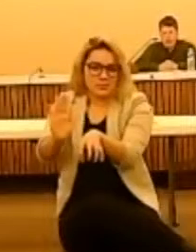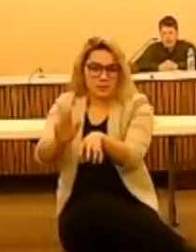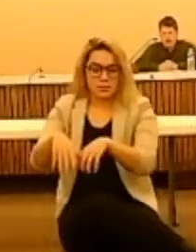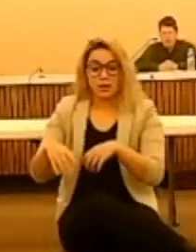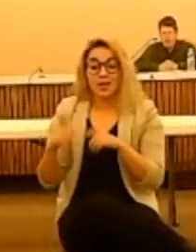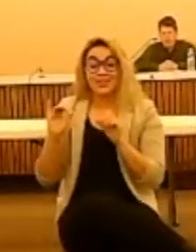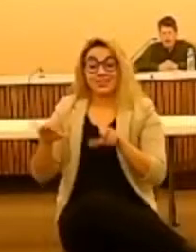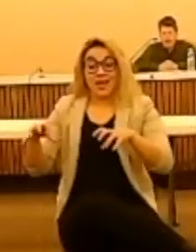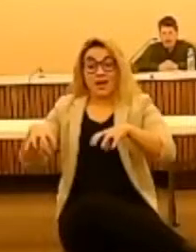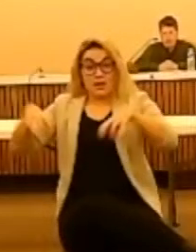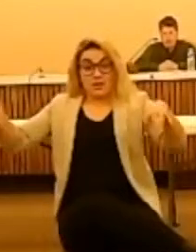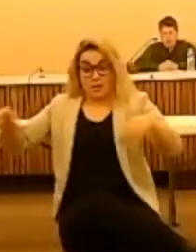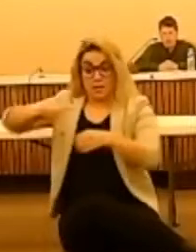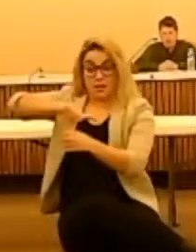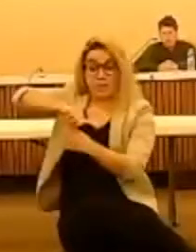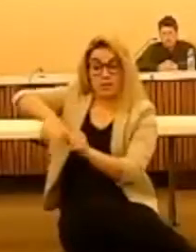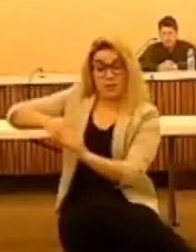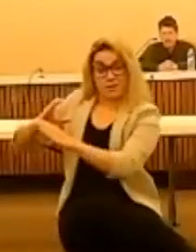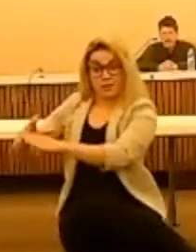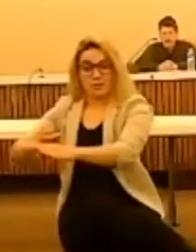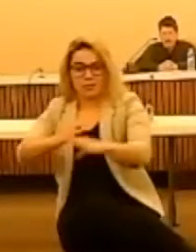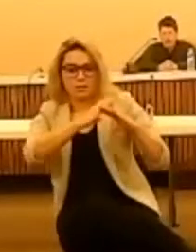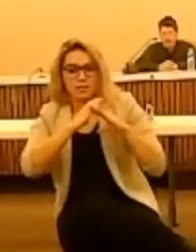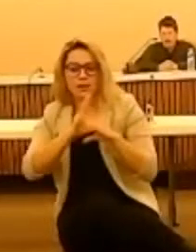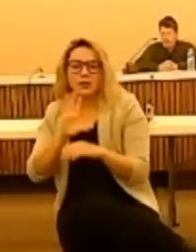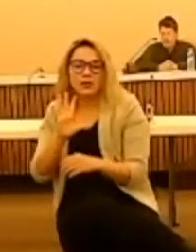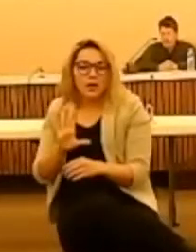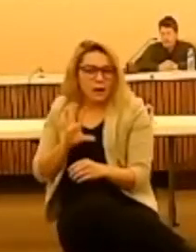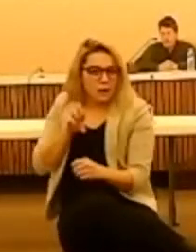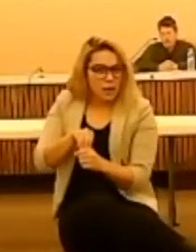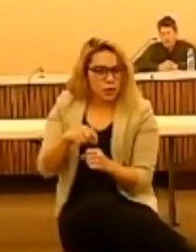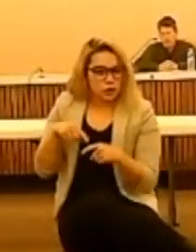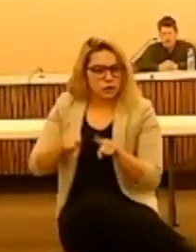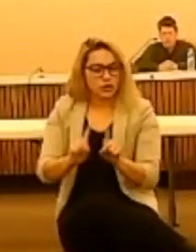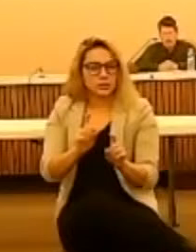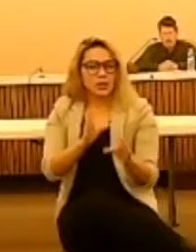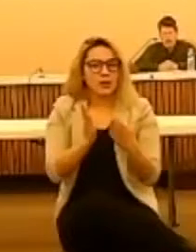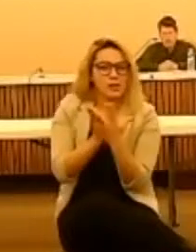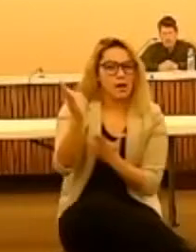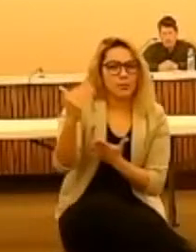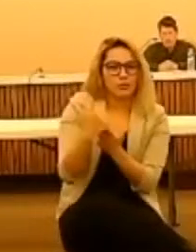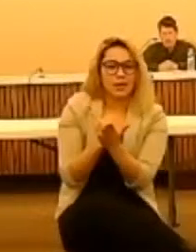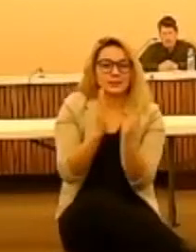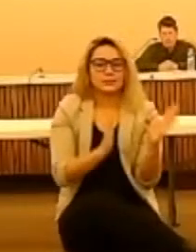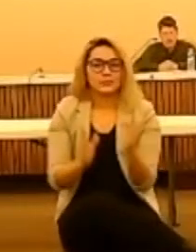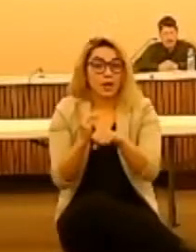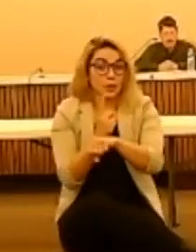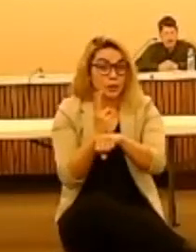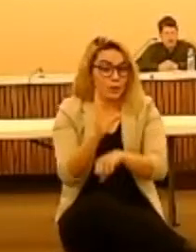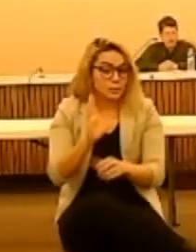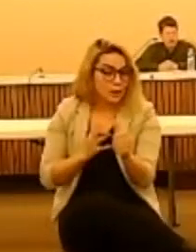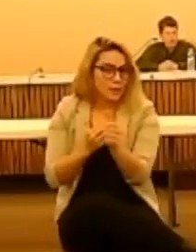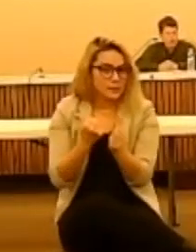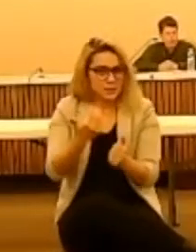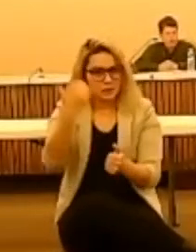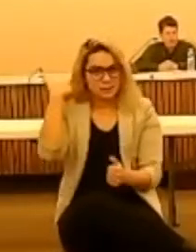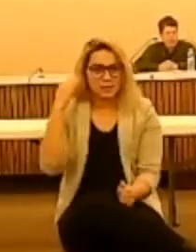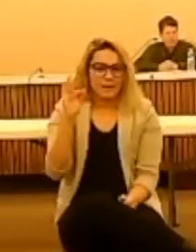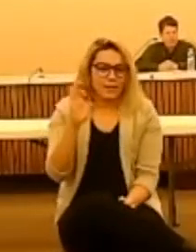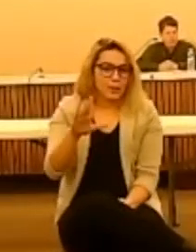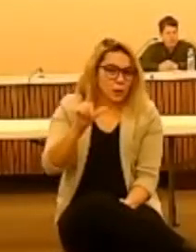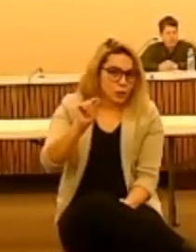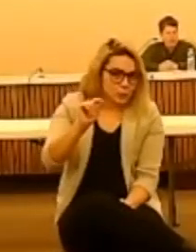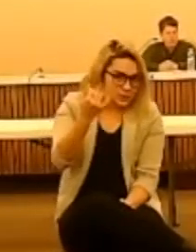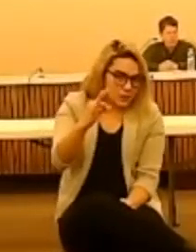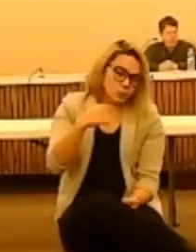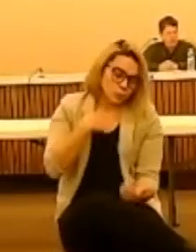our comprehensive land use plan update that was completed in February of 2019, or adopted